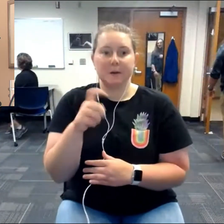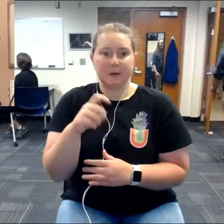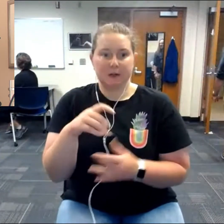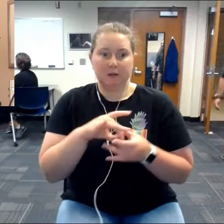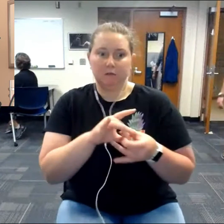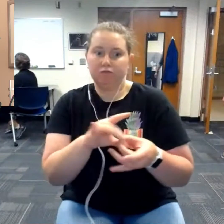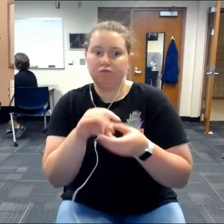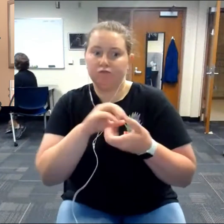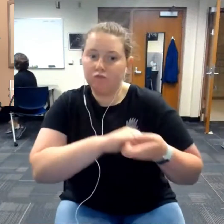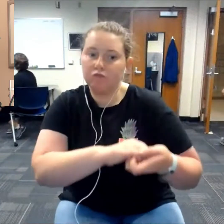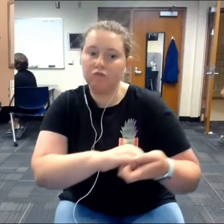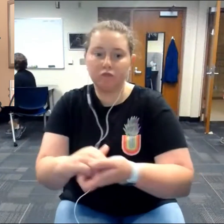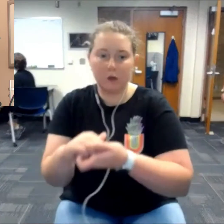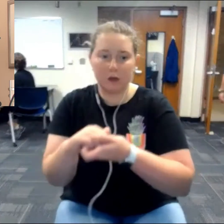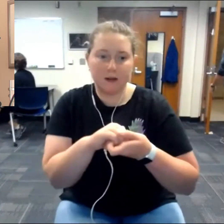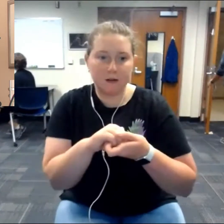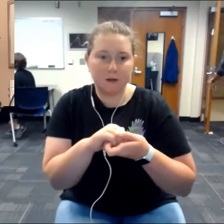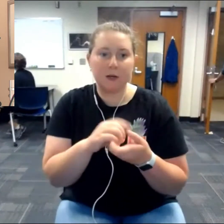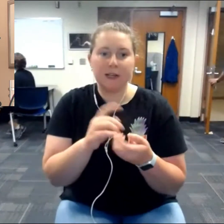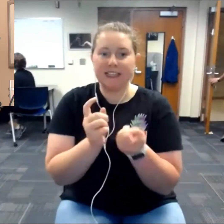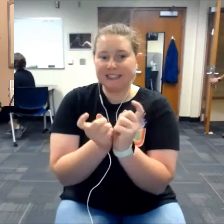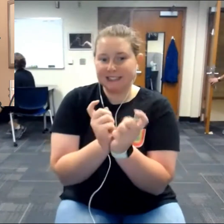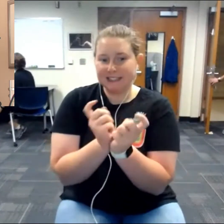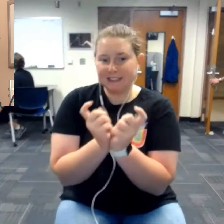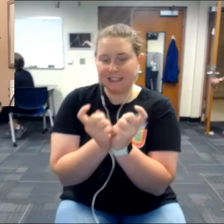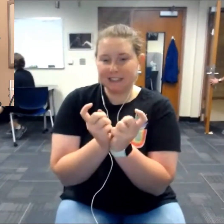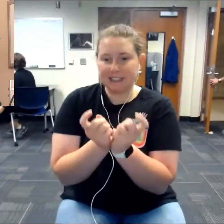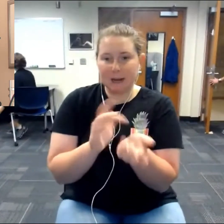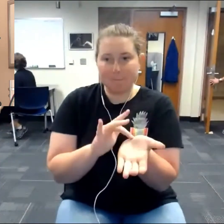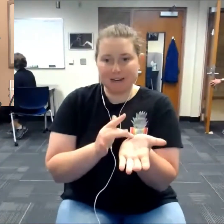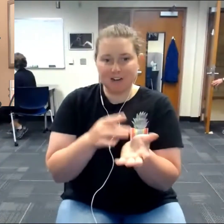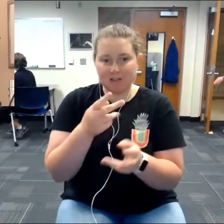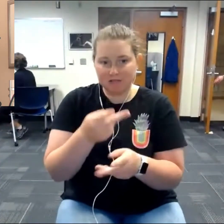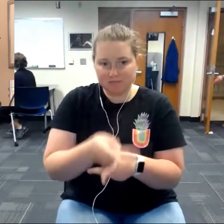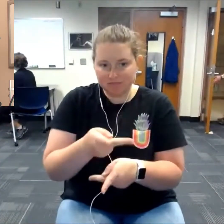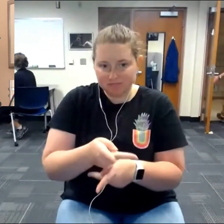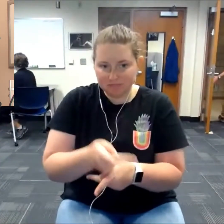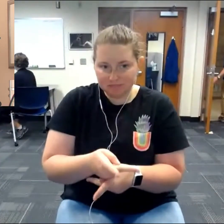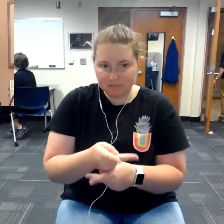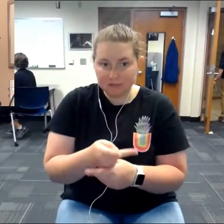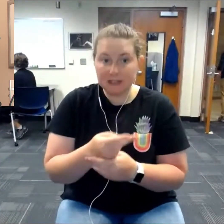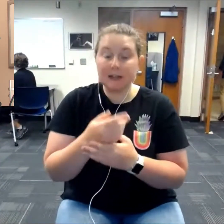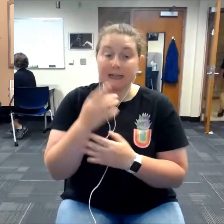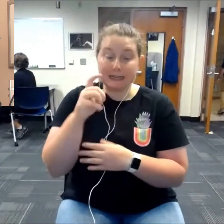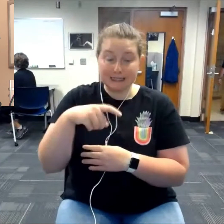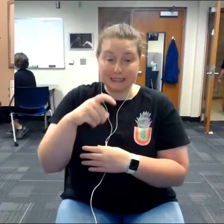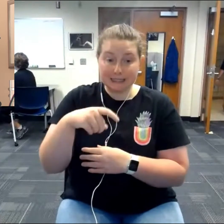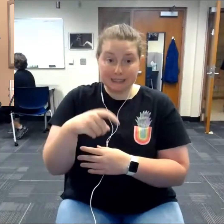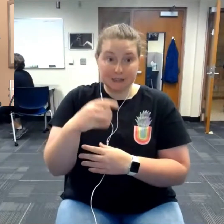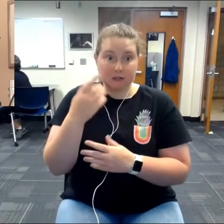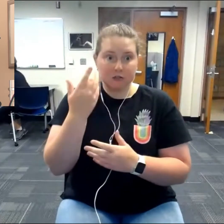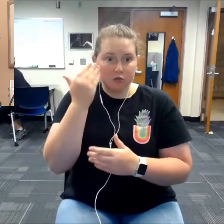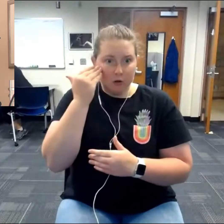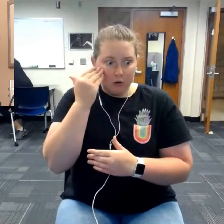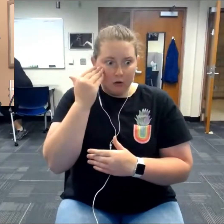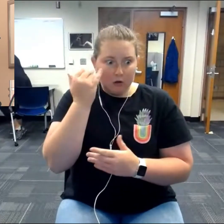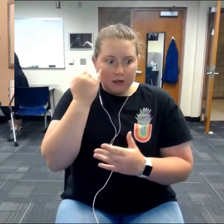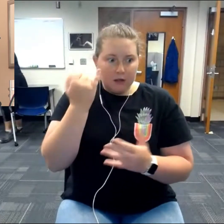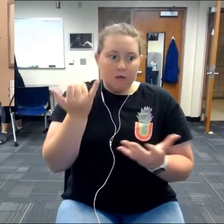more information if the current system is thoroughly correcting and helping with the health of the eye, or if there's an adjustment